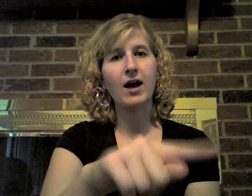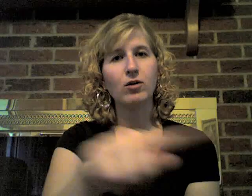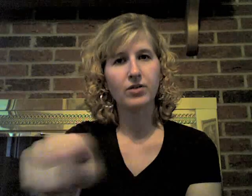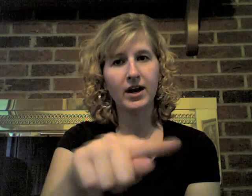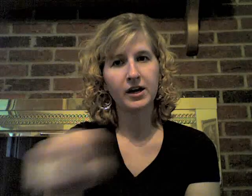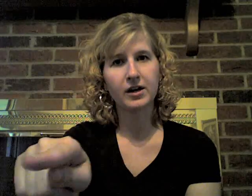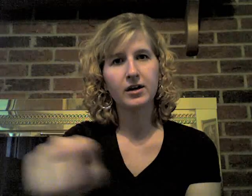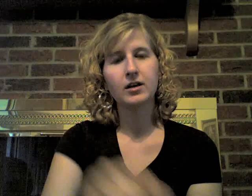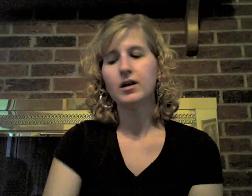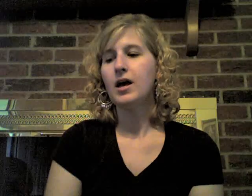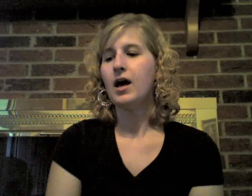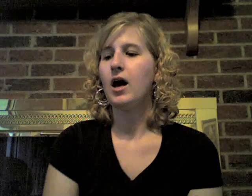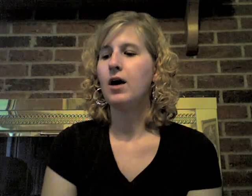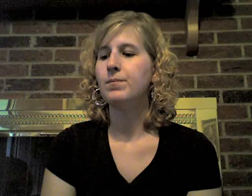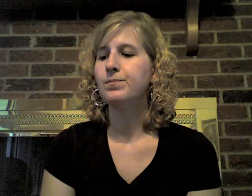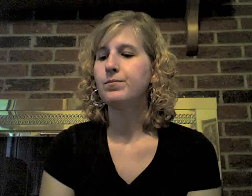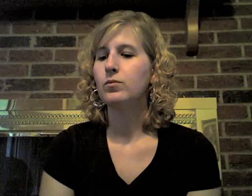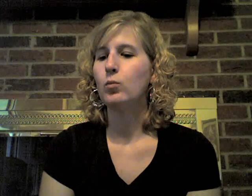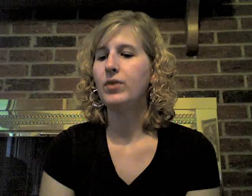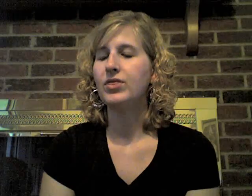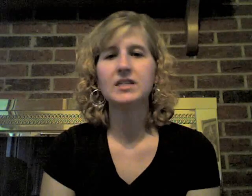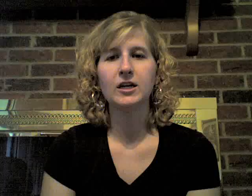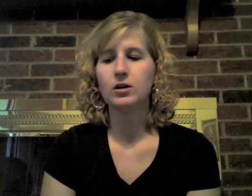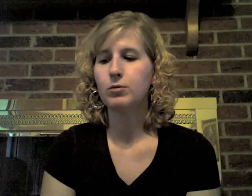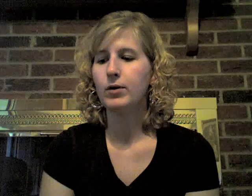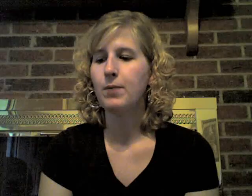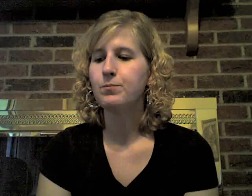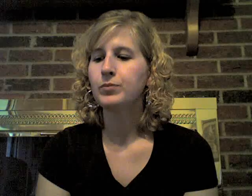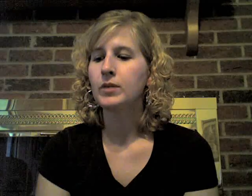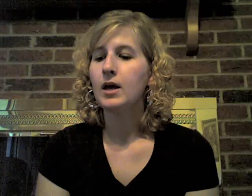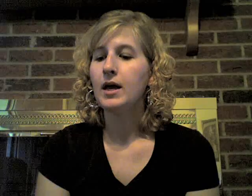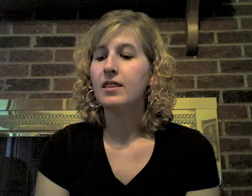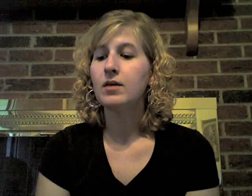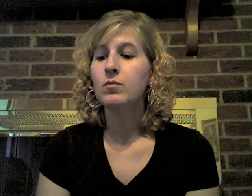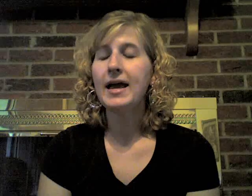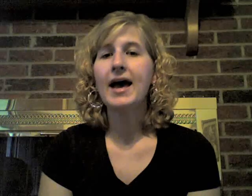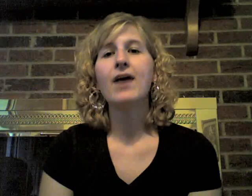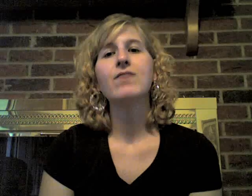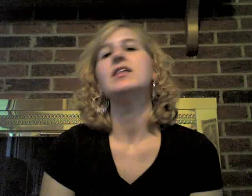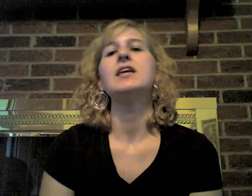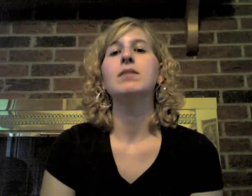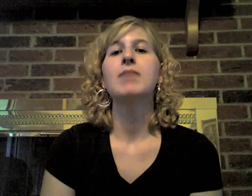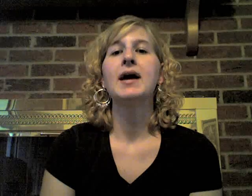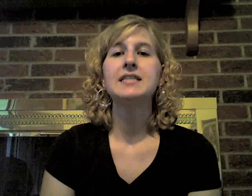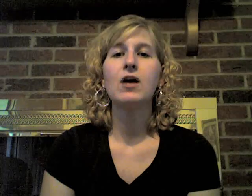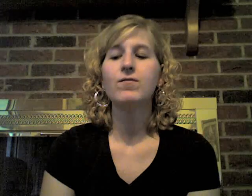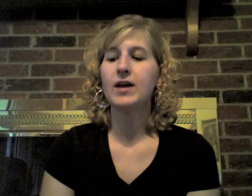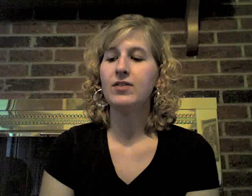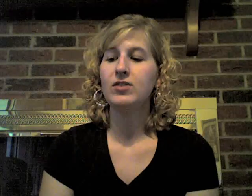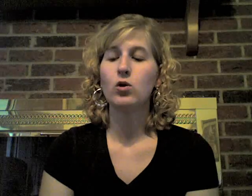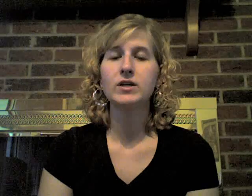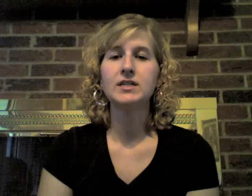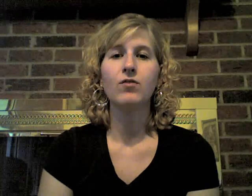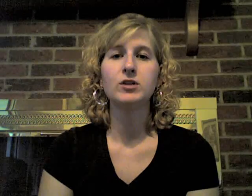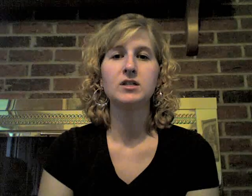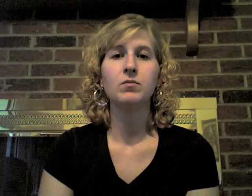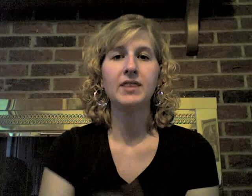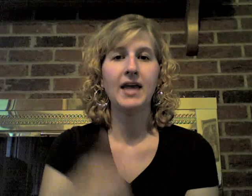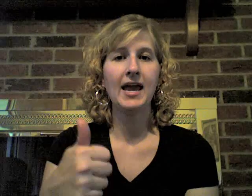house, their, with the singular pronoun. Then we have the myself and the yourself, which is done with the A